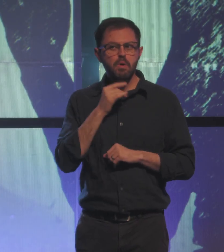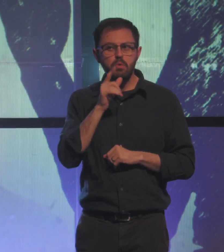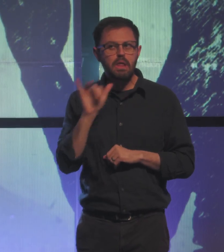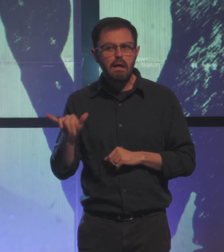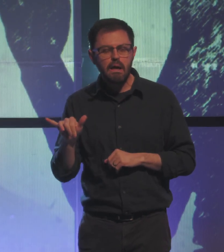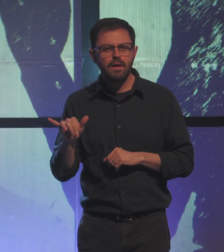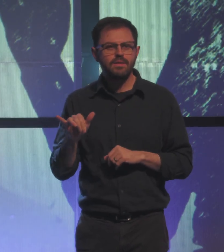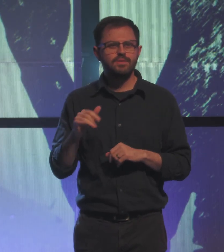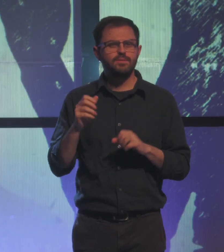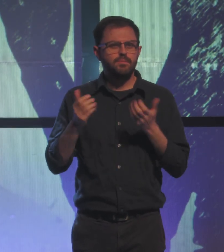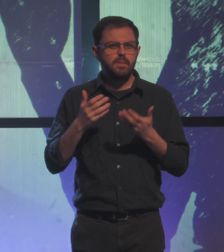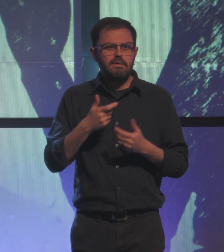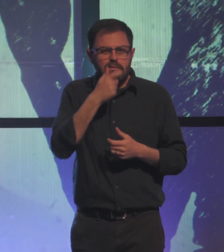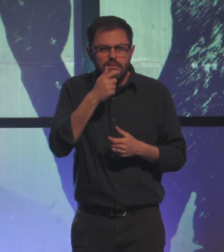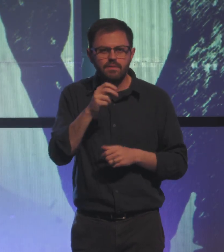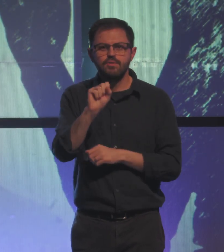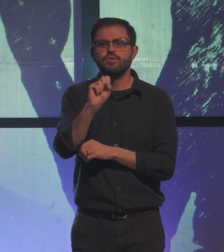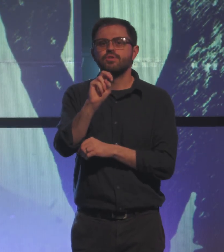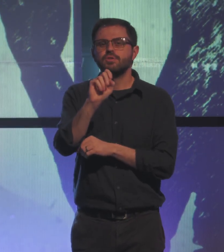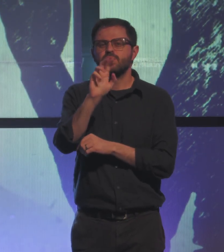snort, any snorters,